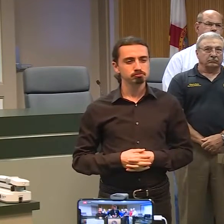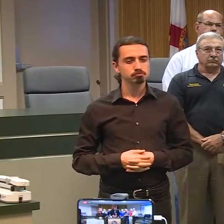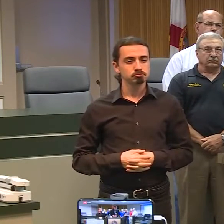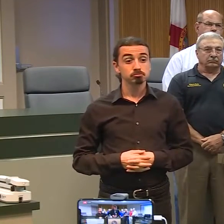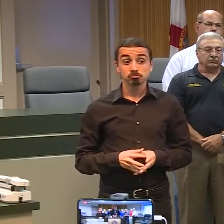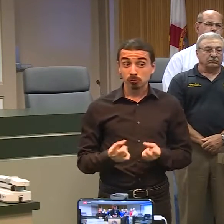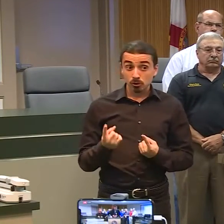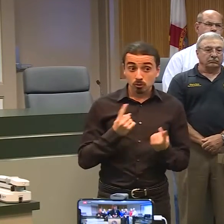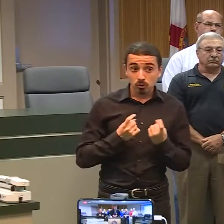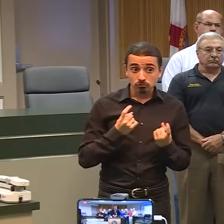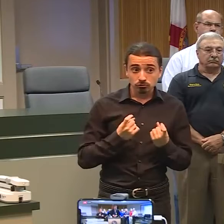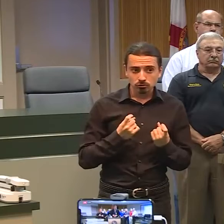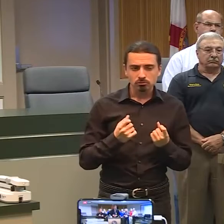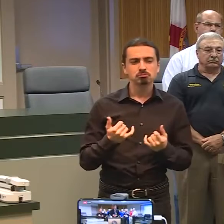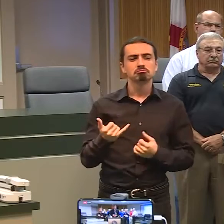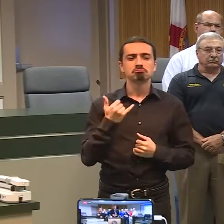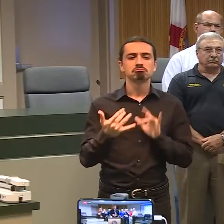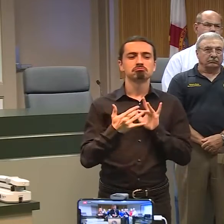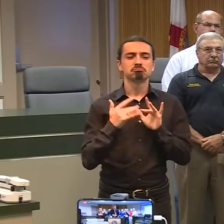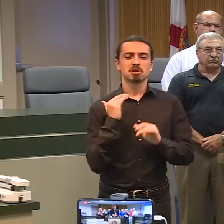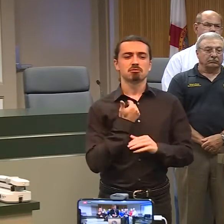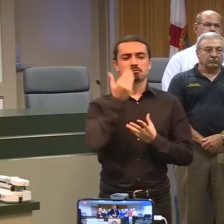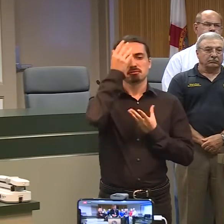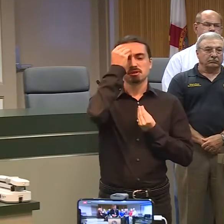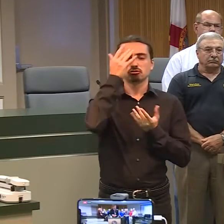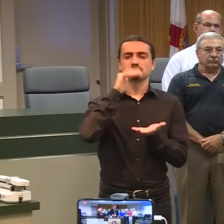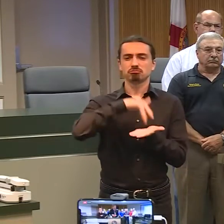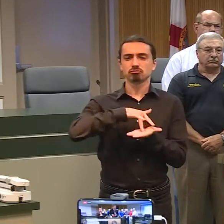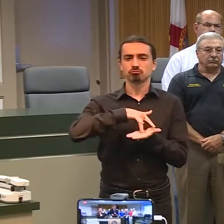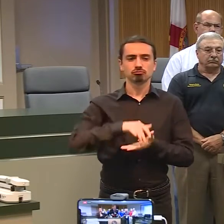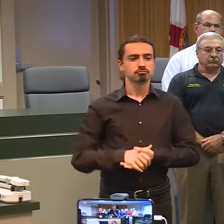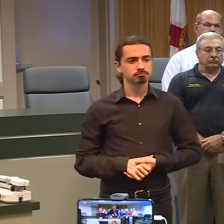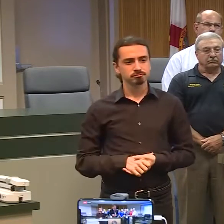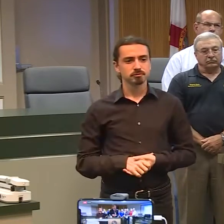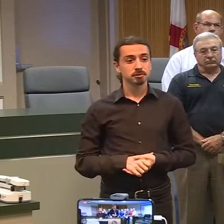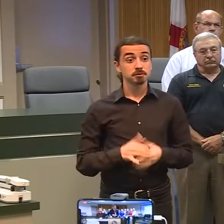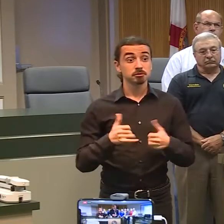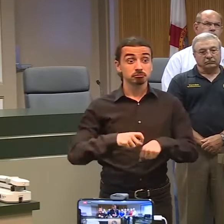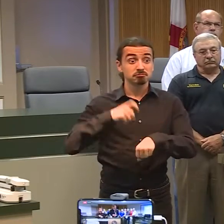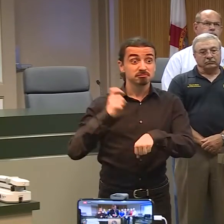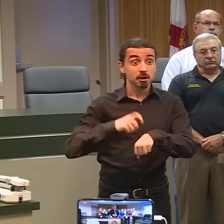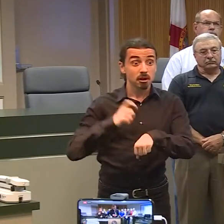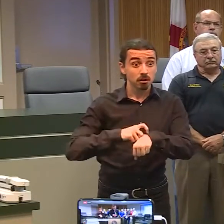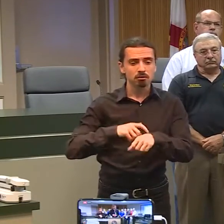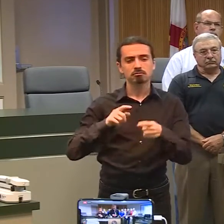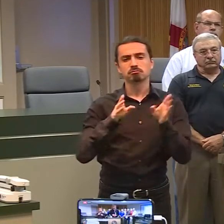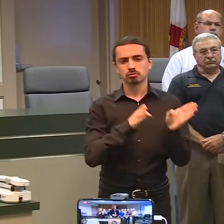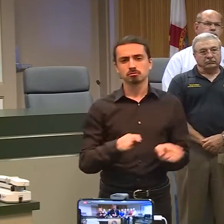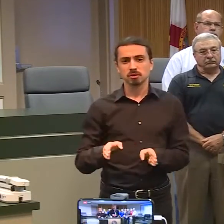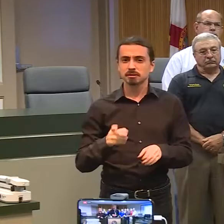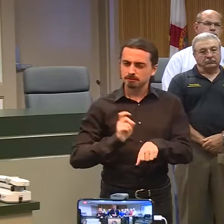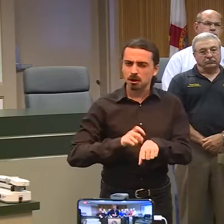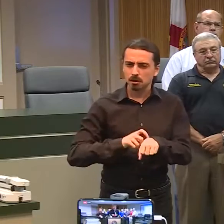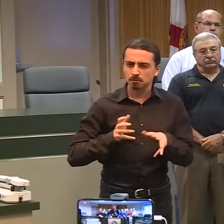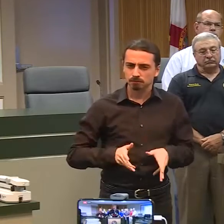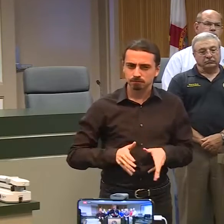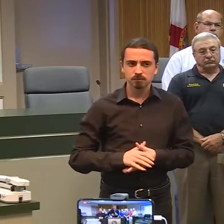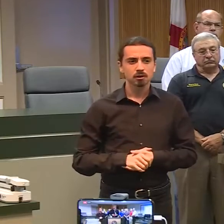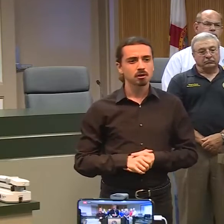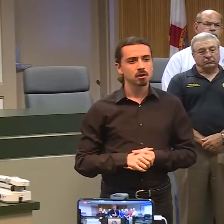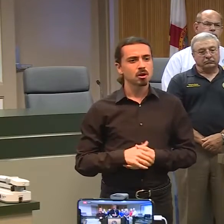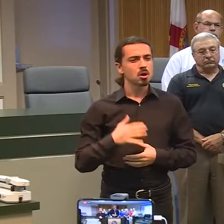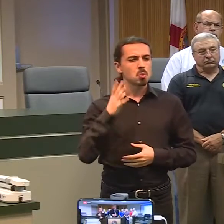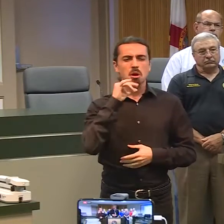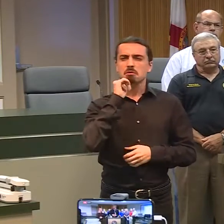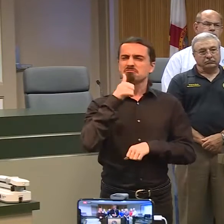Information Center. We still have time to prepare. We've been asked a lot as to why we did not execute this earlier. We work